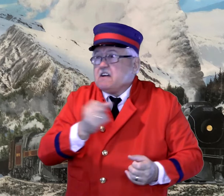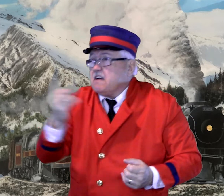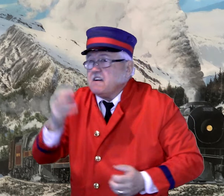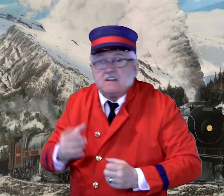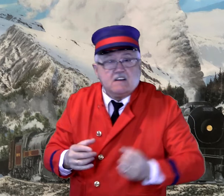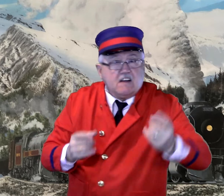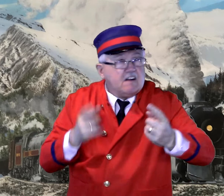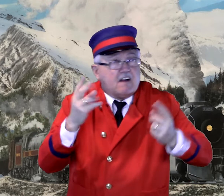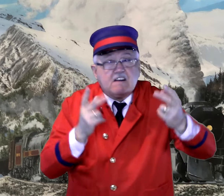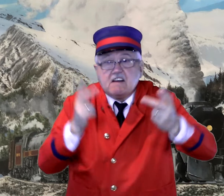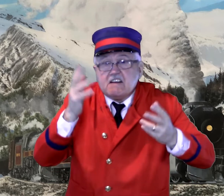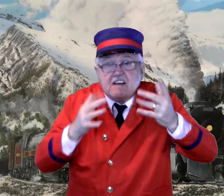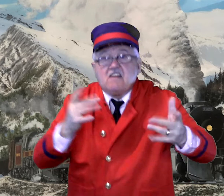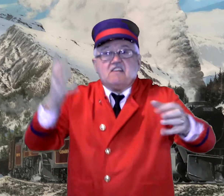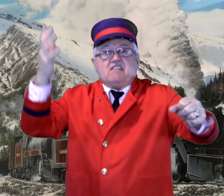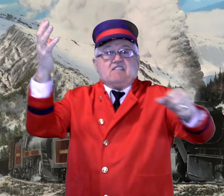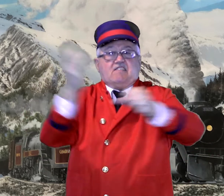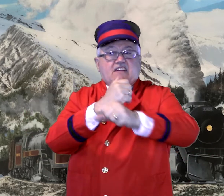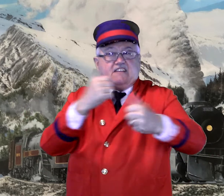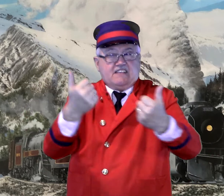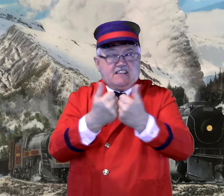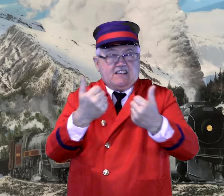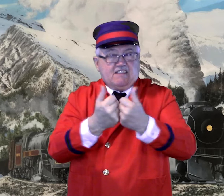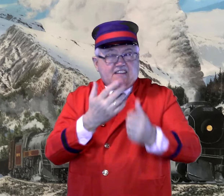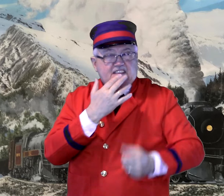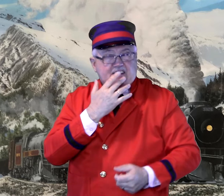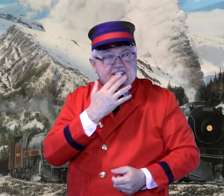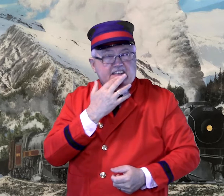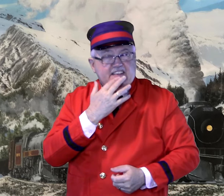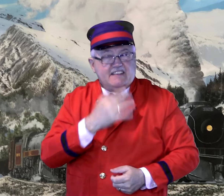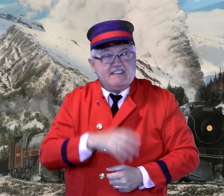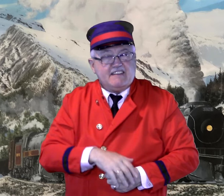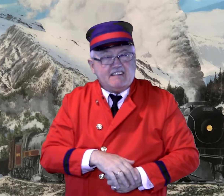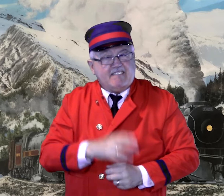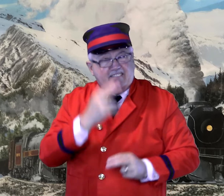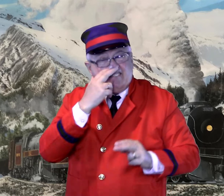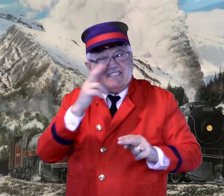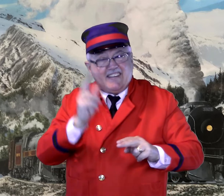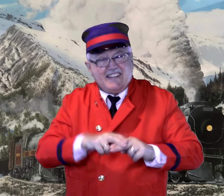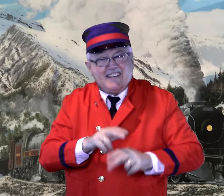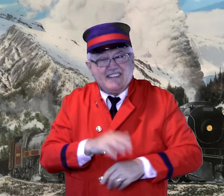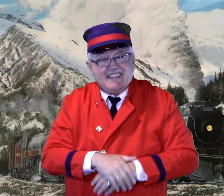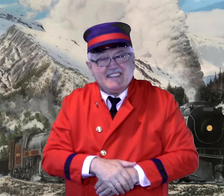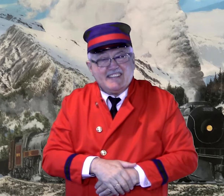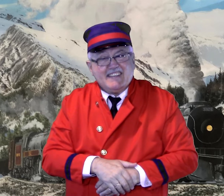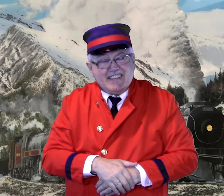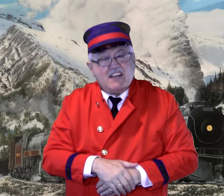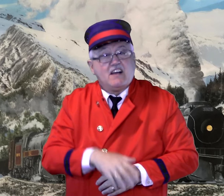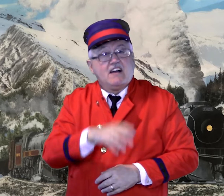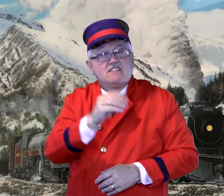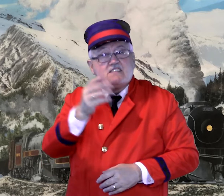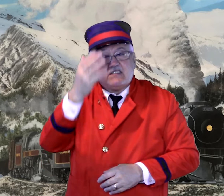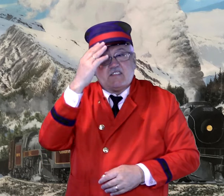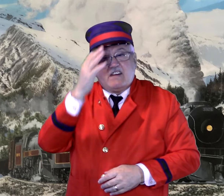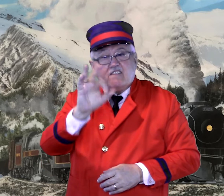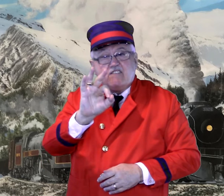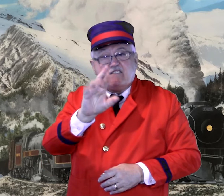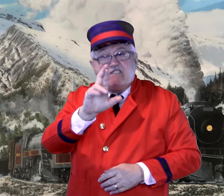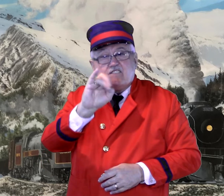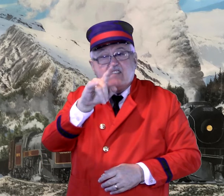5 red cars, and that was the number they had decided. Or they could be looking for houses, but items of a certain color